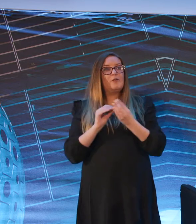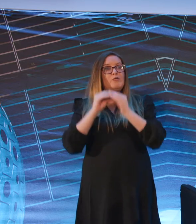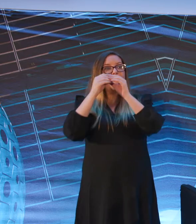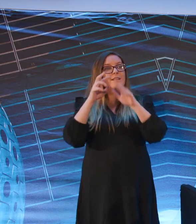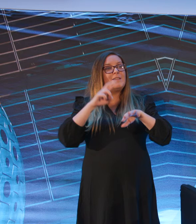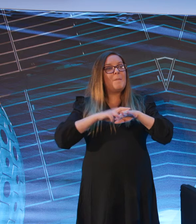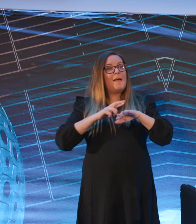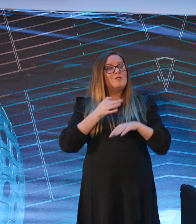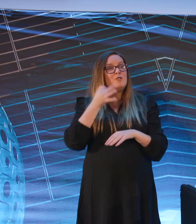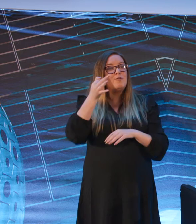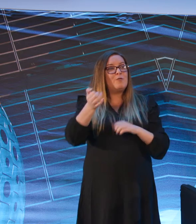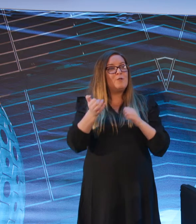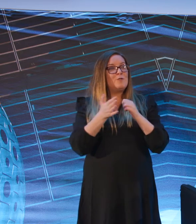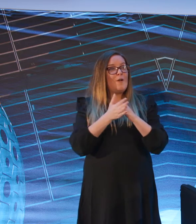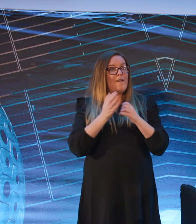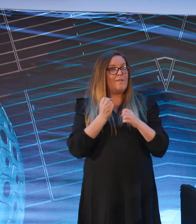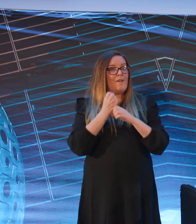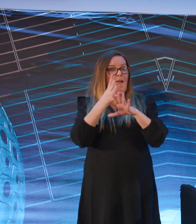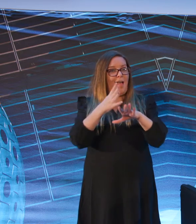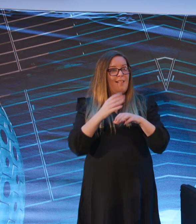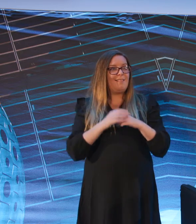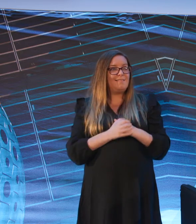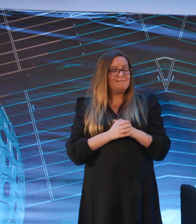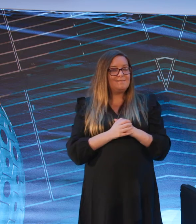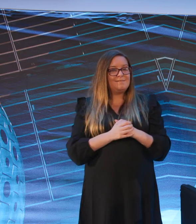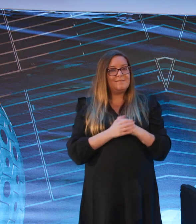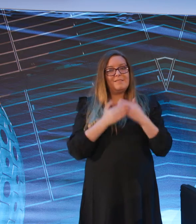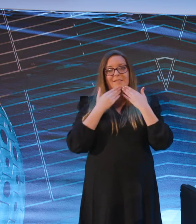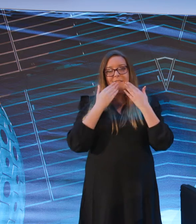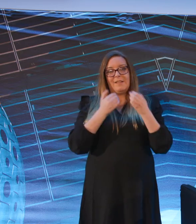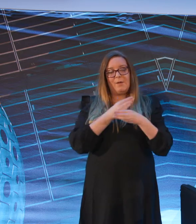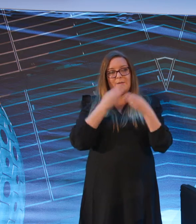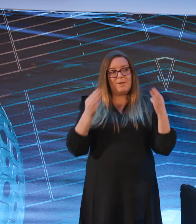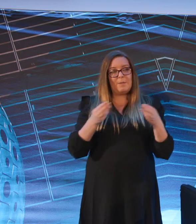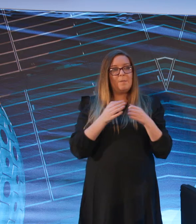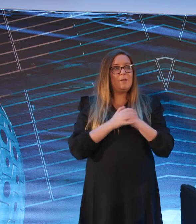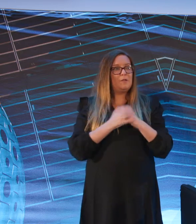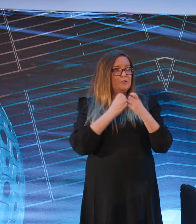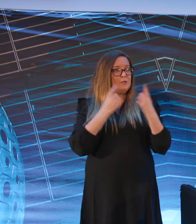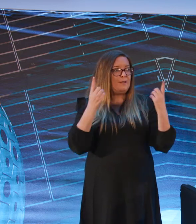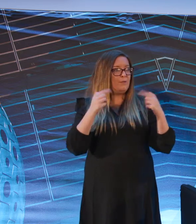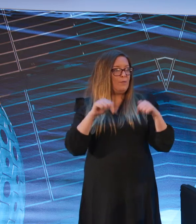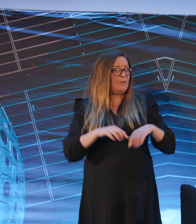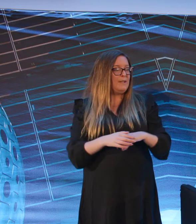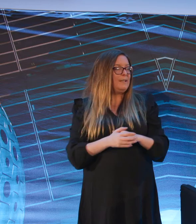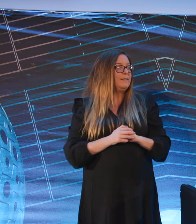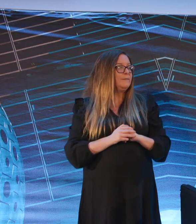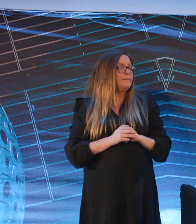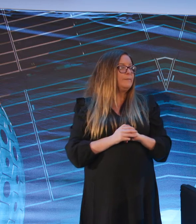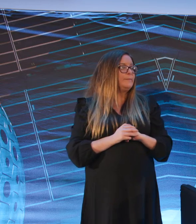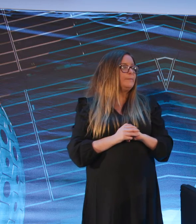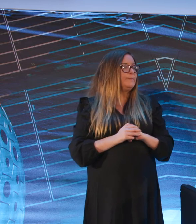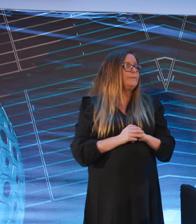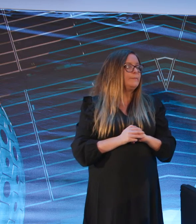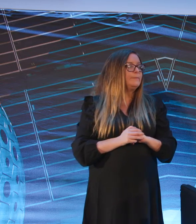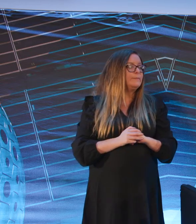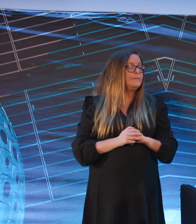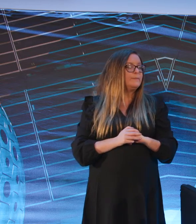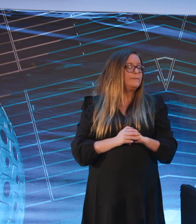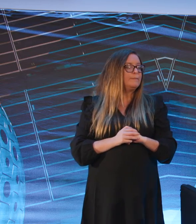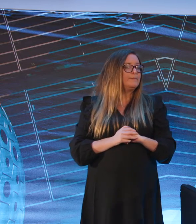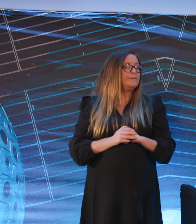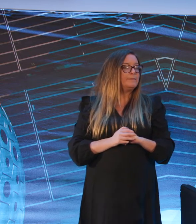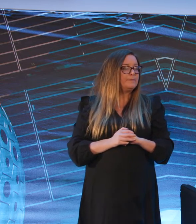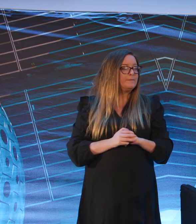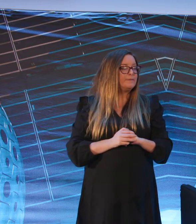all. Tomadik Sul, Gemeinschaft Galer, Portak, Sin Ober, Kunan Fisha, Hurt Kuntarava, Sail No Holskola, Augusta